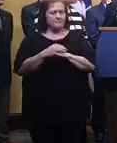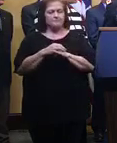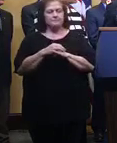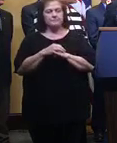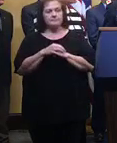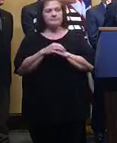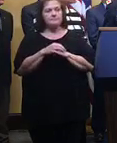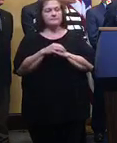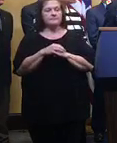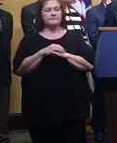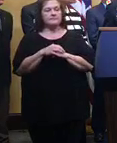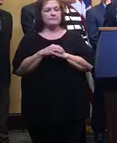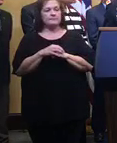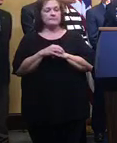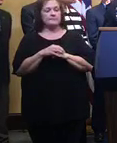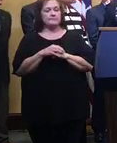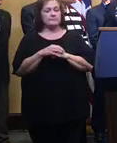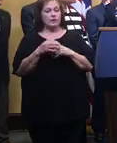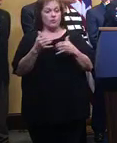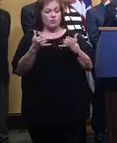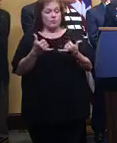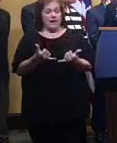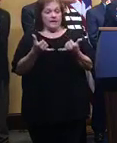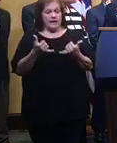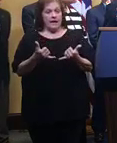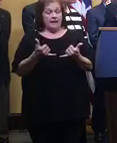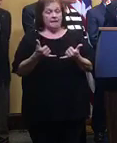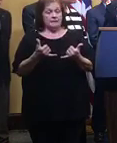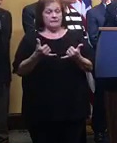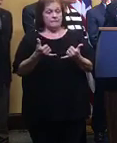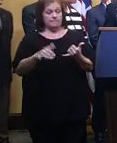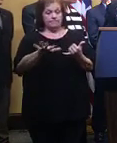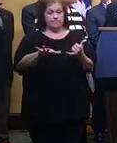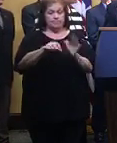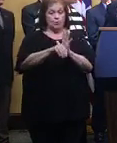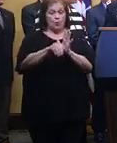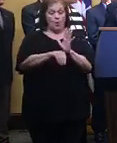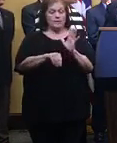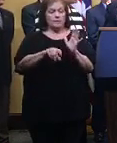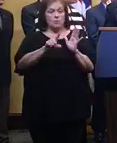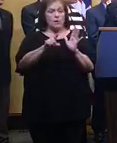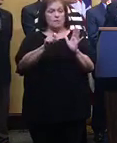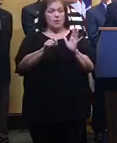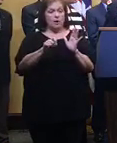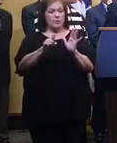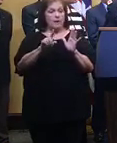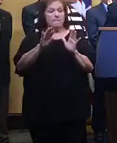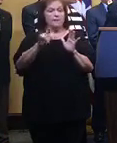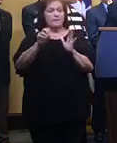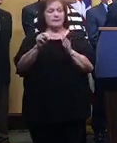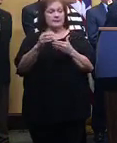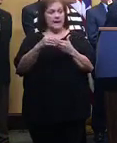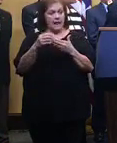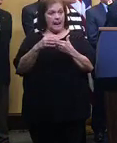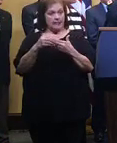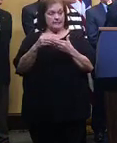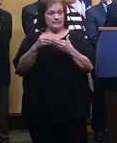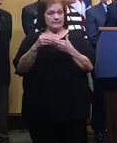Right now, what we have specifically in Orleans Parish is a $1.1 billion